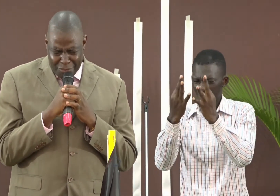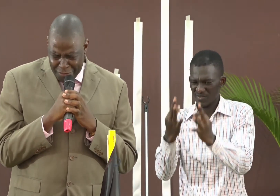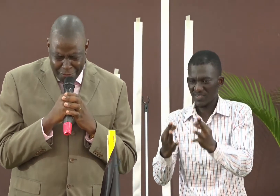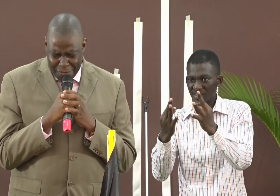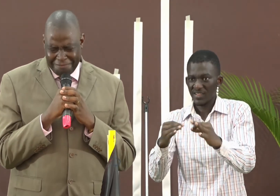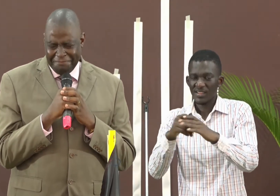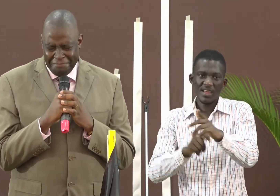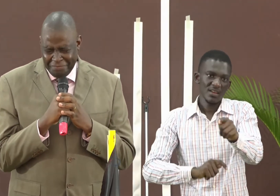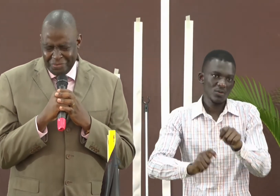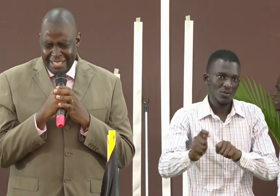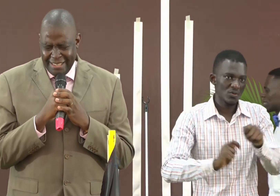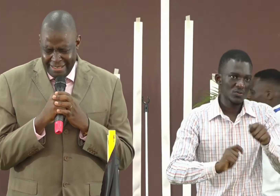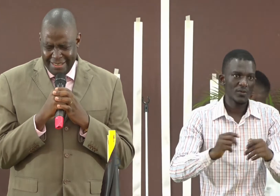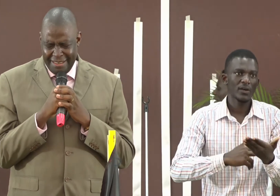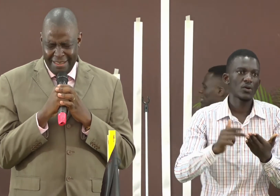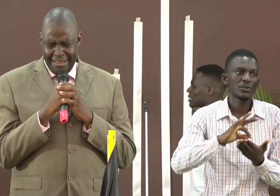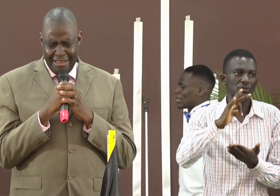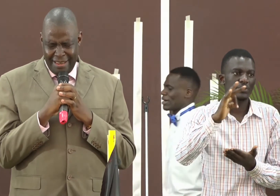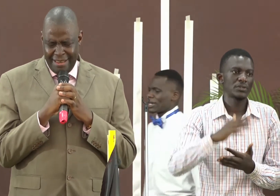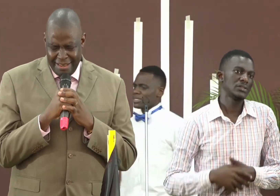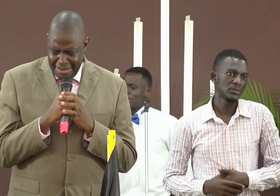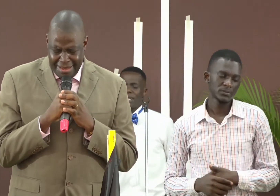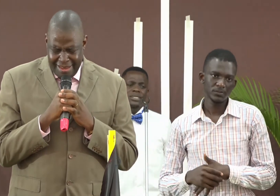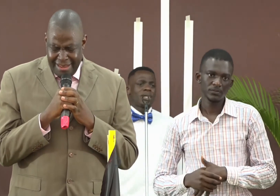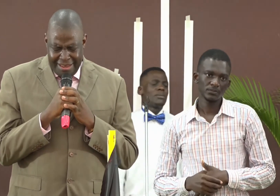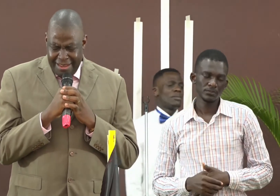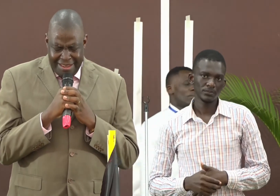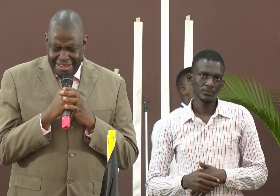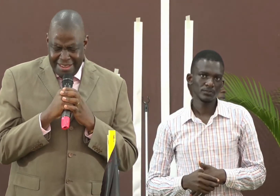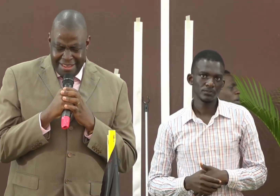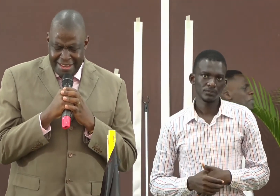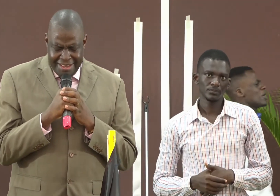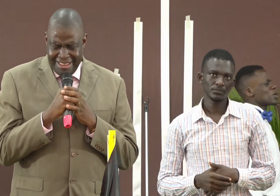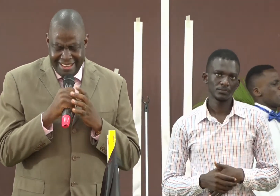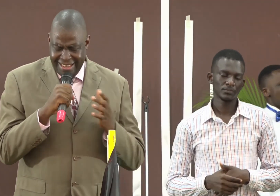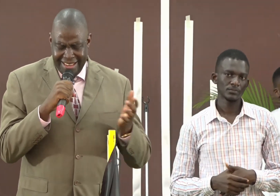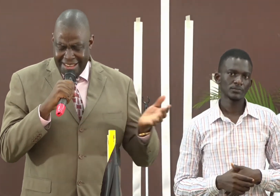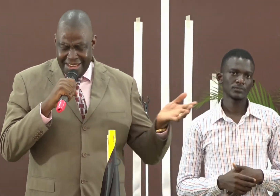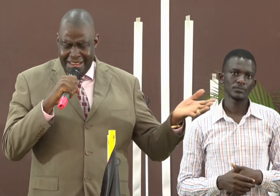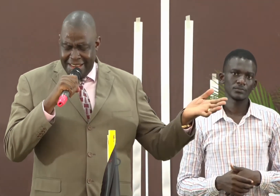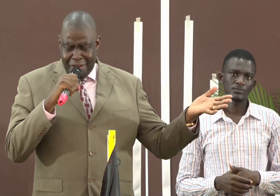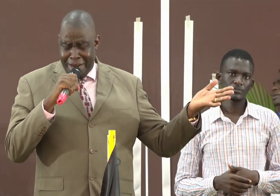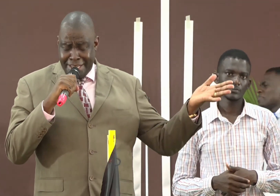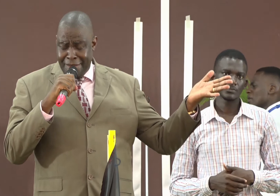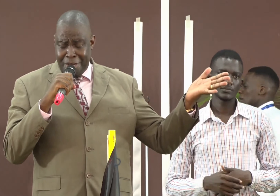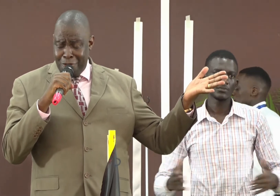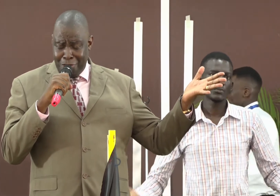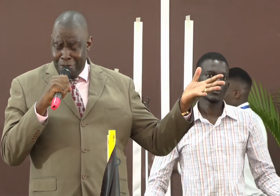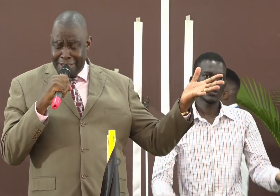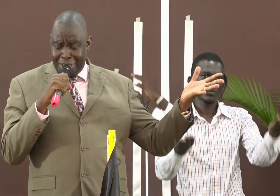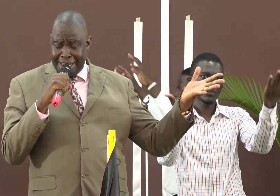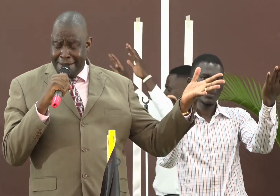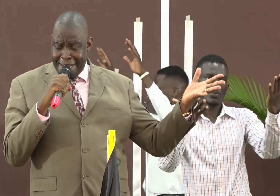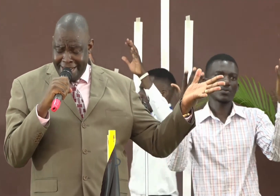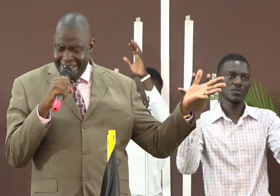bw'omwoyo omutukuvu. Let's put each and everything ahead of us as a country under the control of the Holy Spirit. Twanike emikono